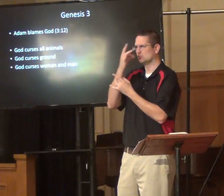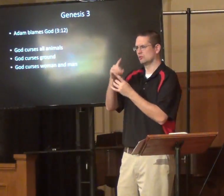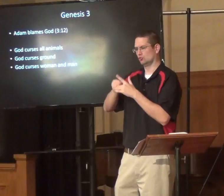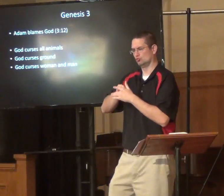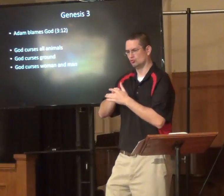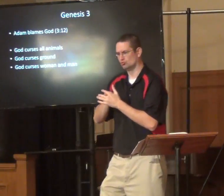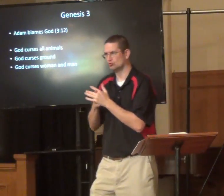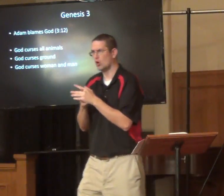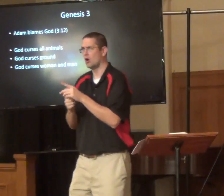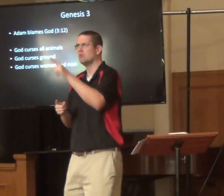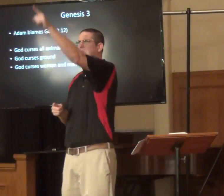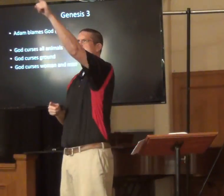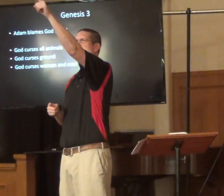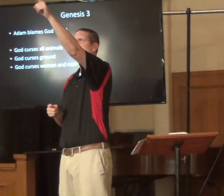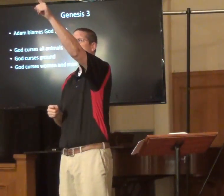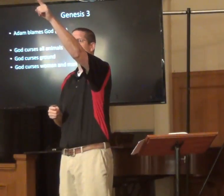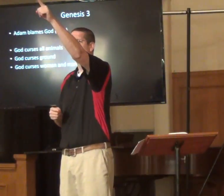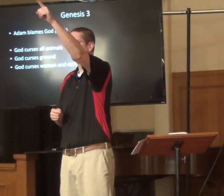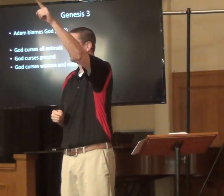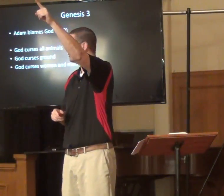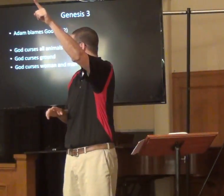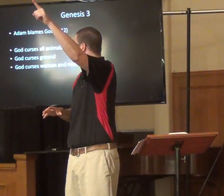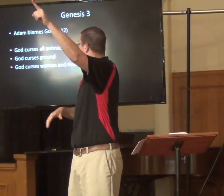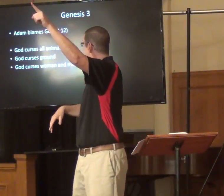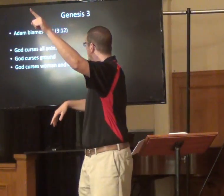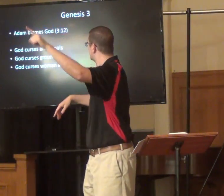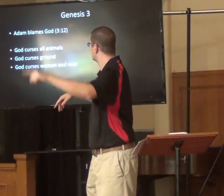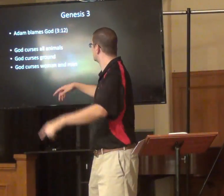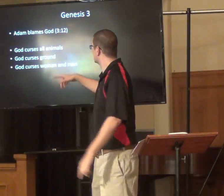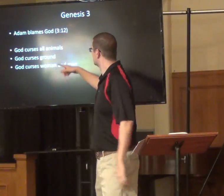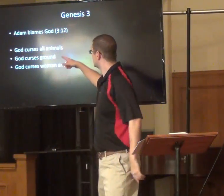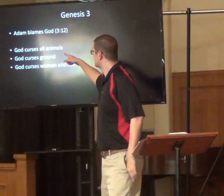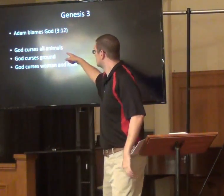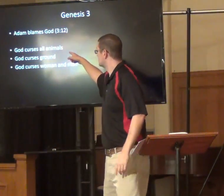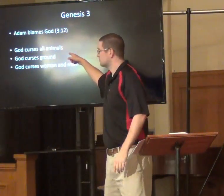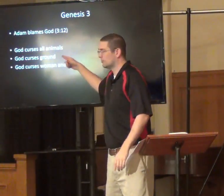same way. I thought that was very interesting. In the beginning, he blamed God.